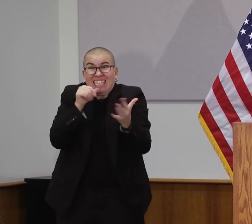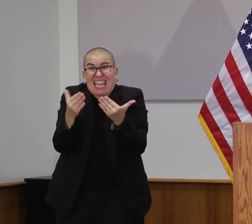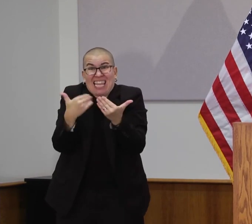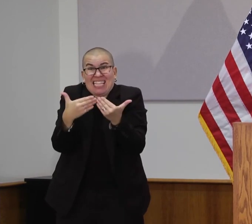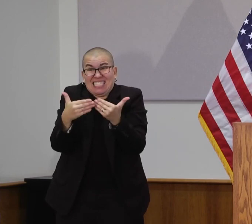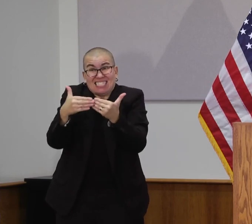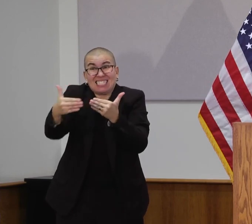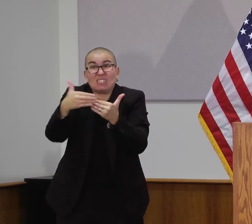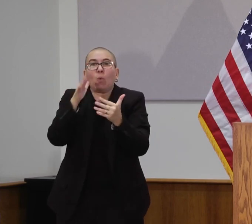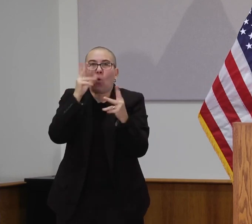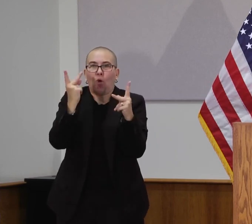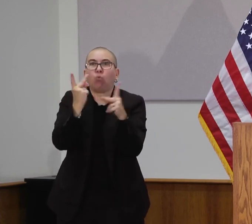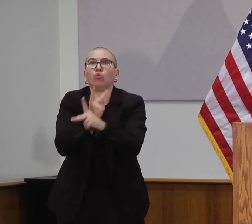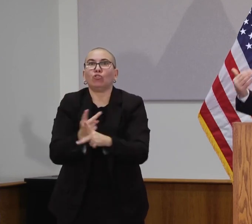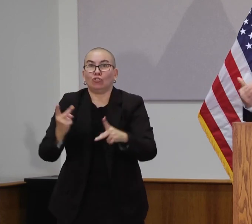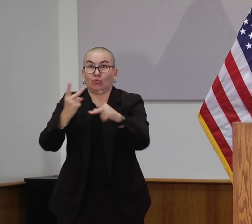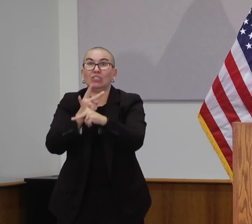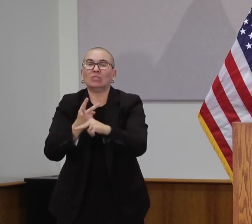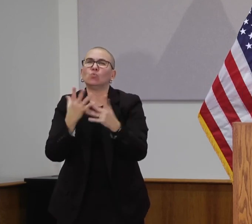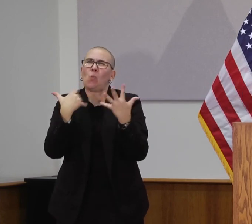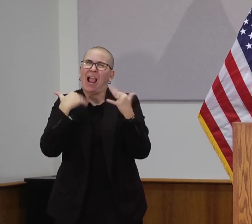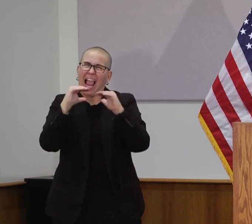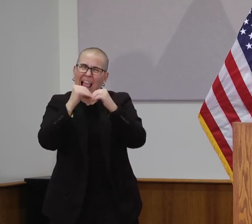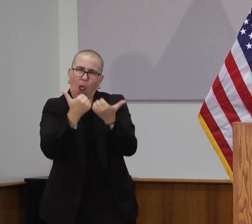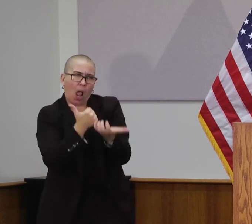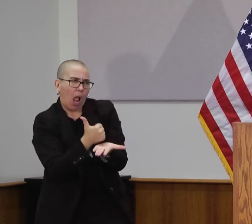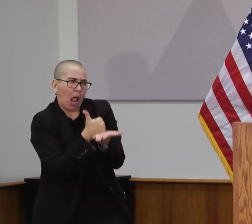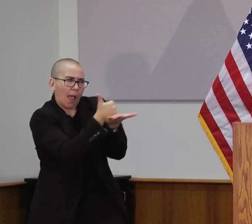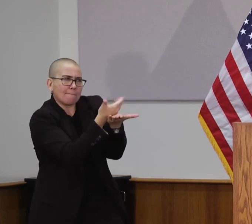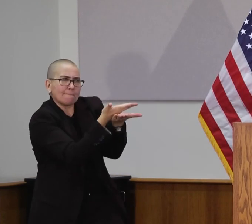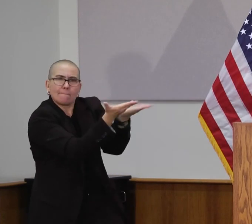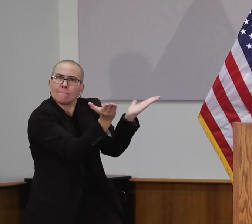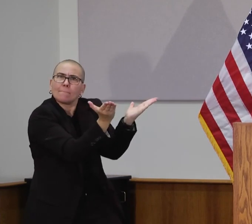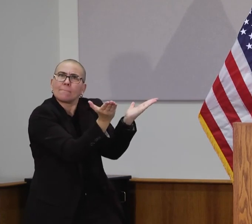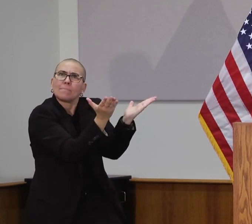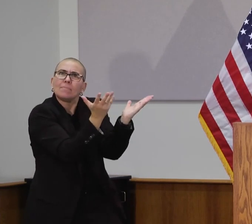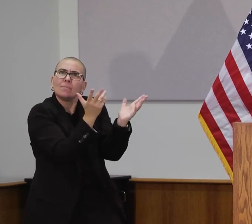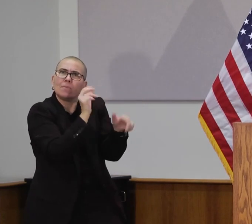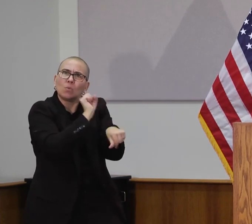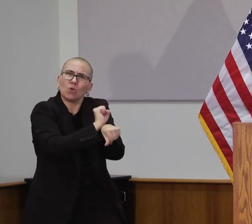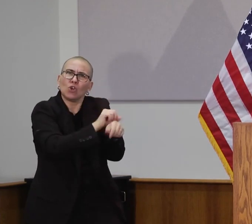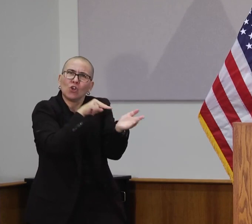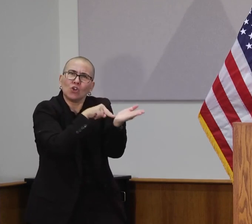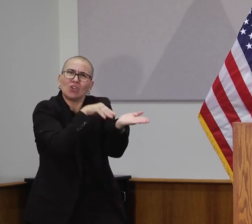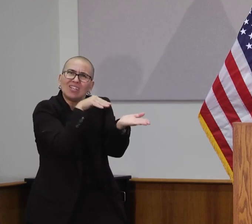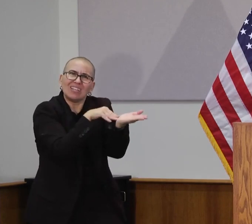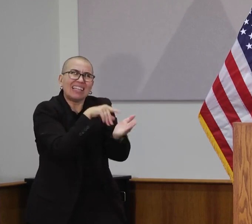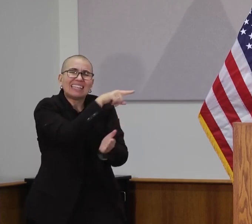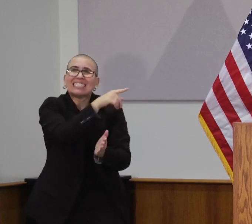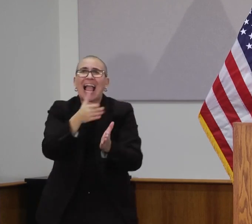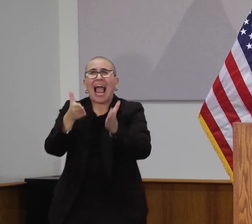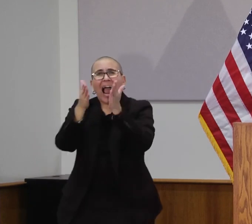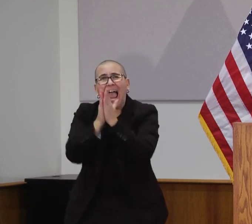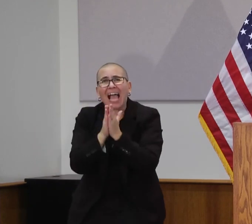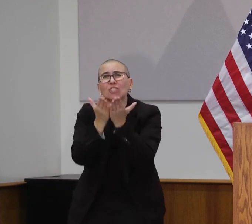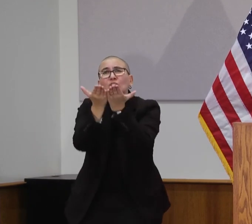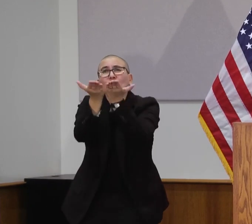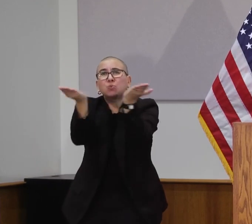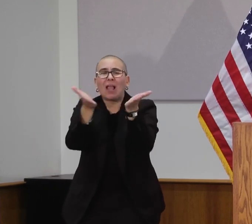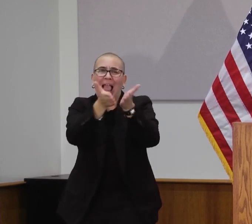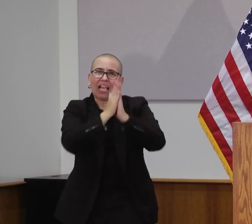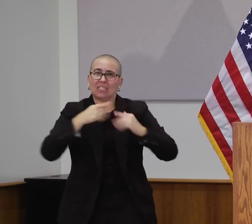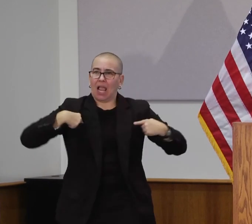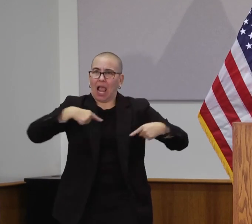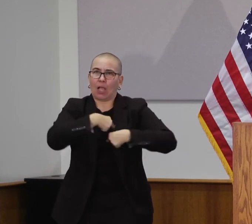our healthcare workers by taking these moves, by making these mitigations, which I'm hearing they're asking us and demanding and should expect us to